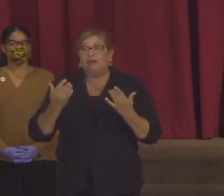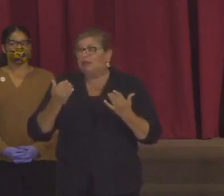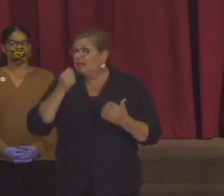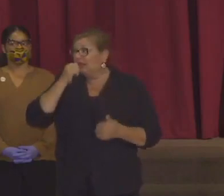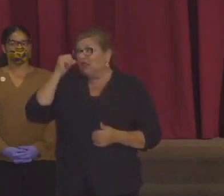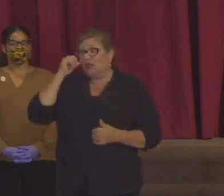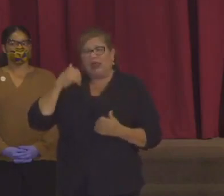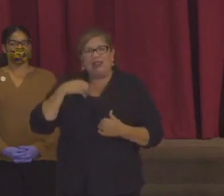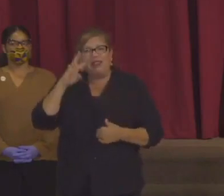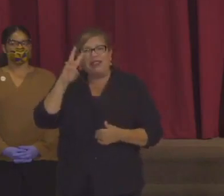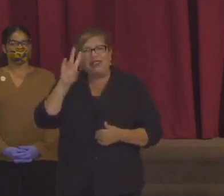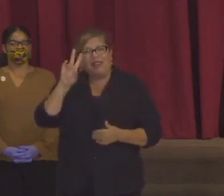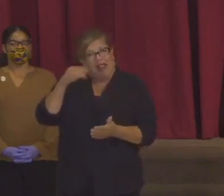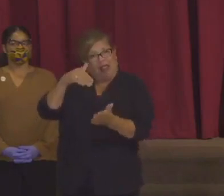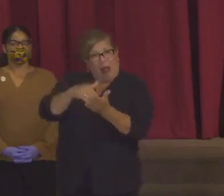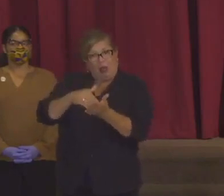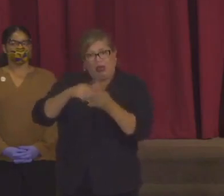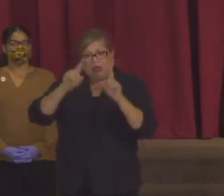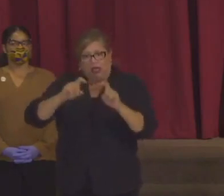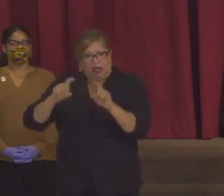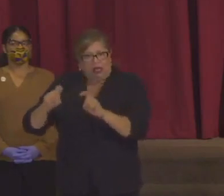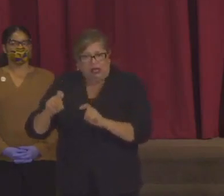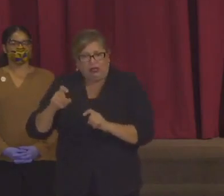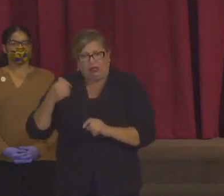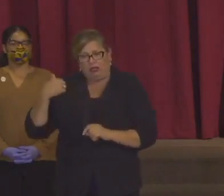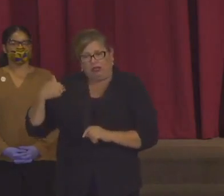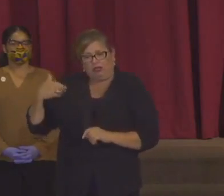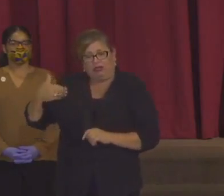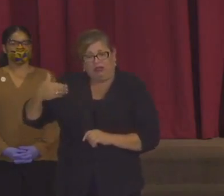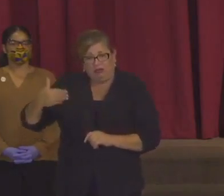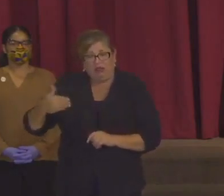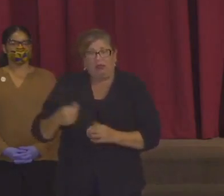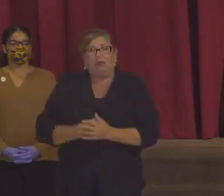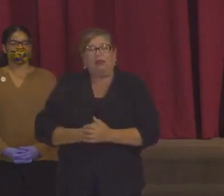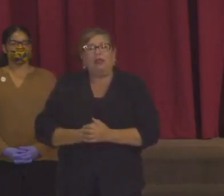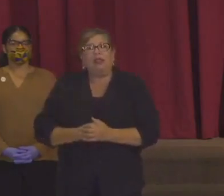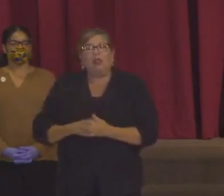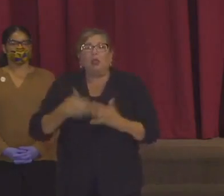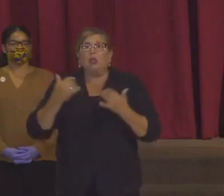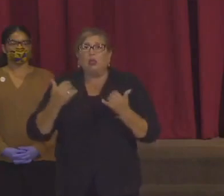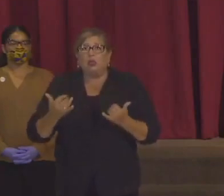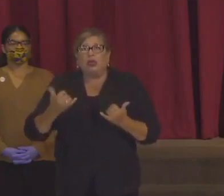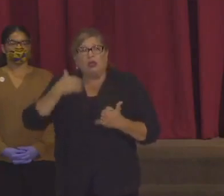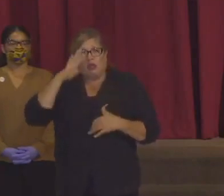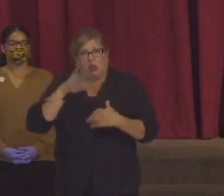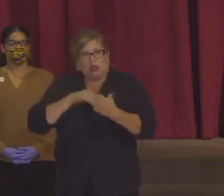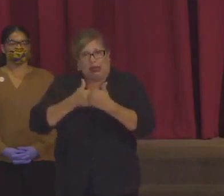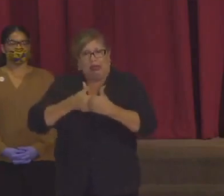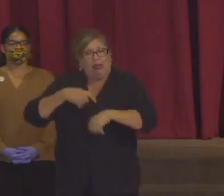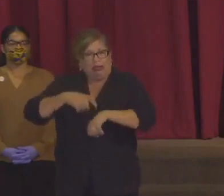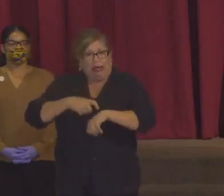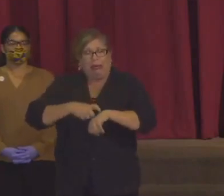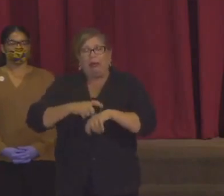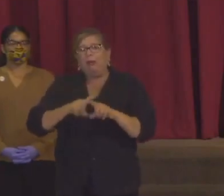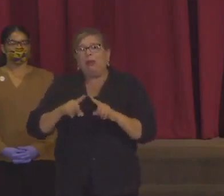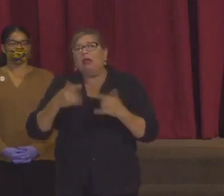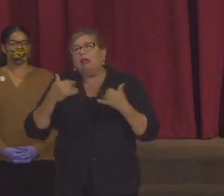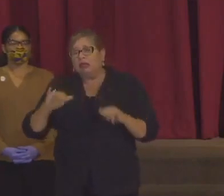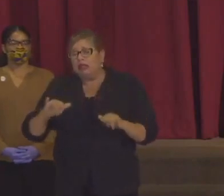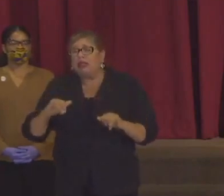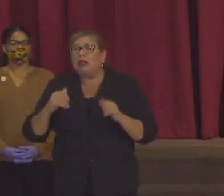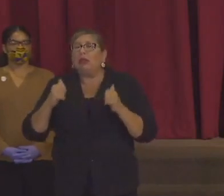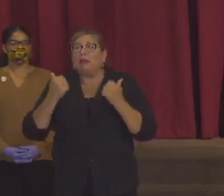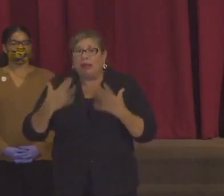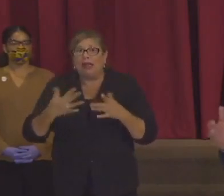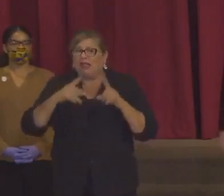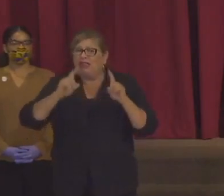day 4 and 5, into this very challenging period. So people are being tested substantially